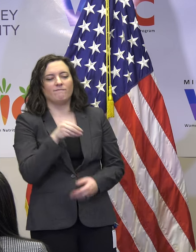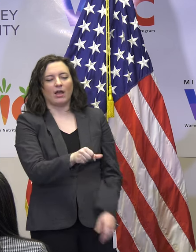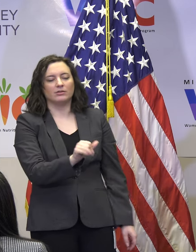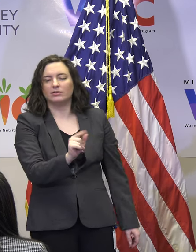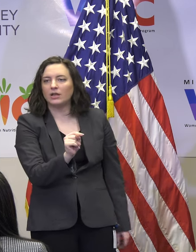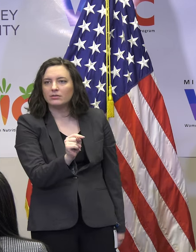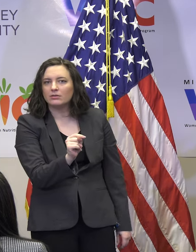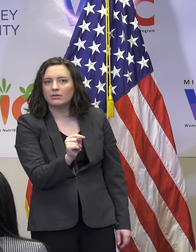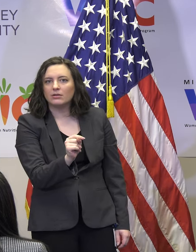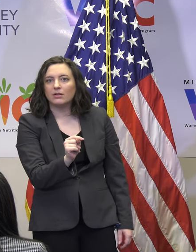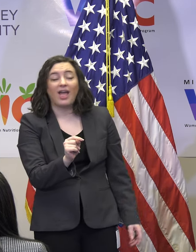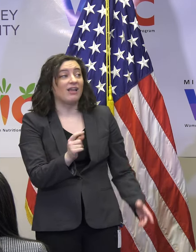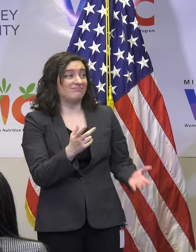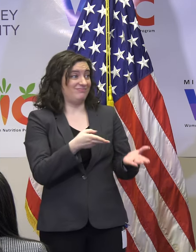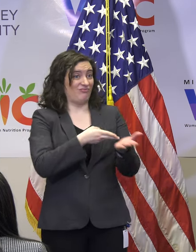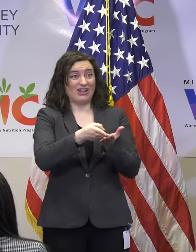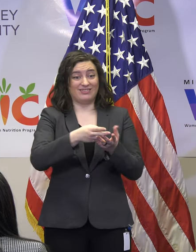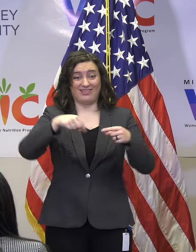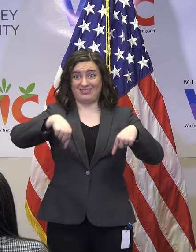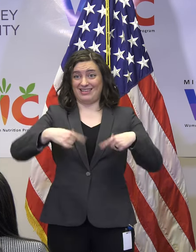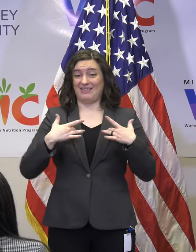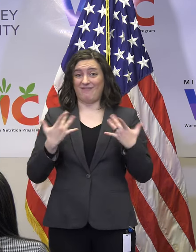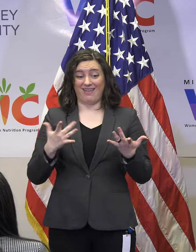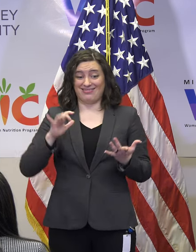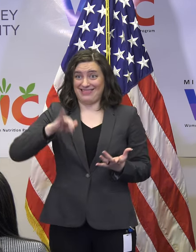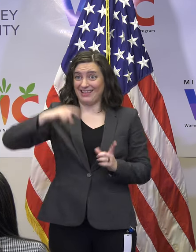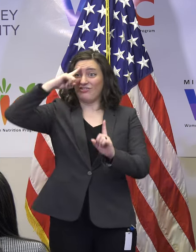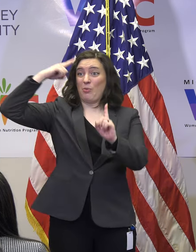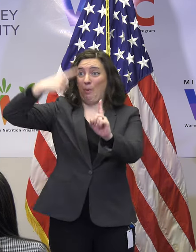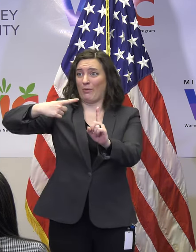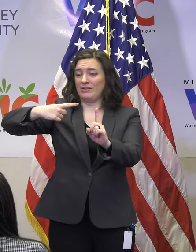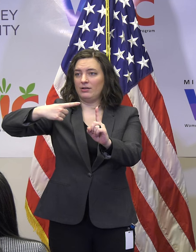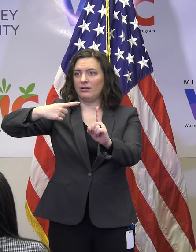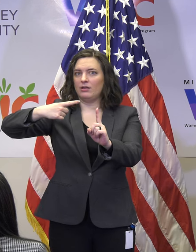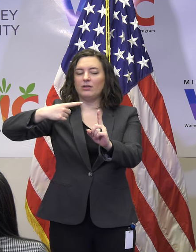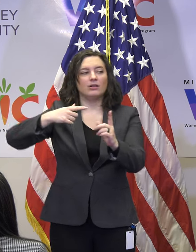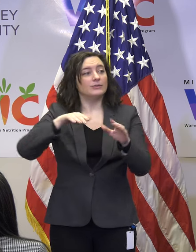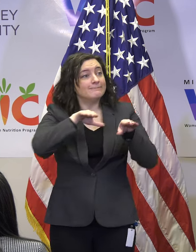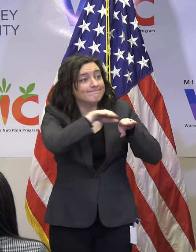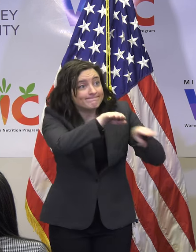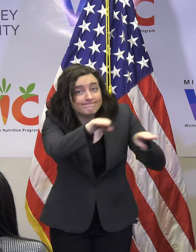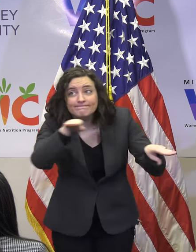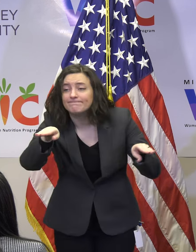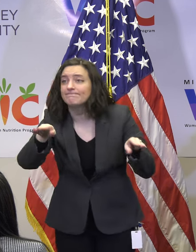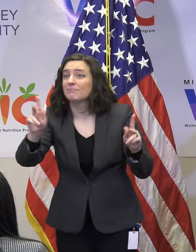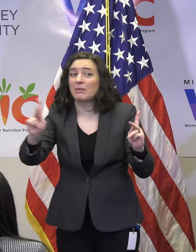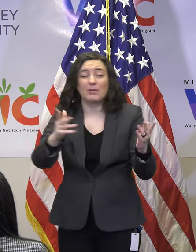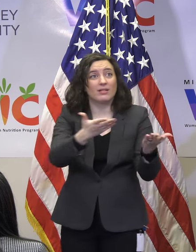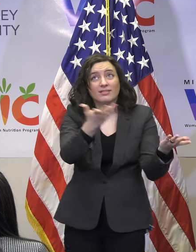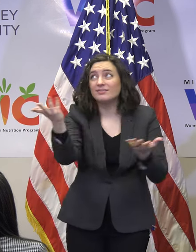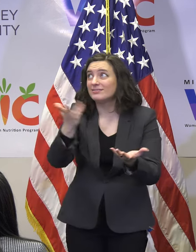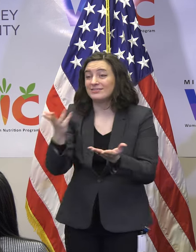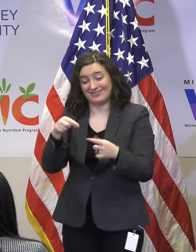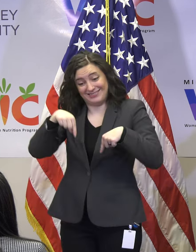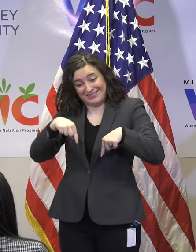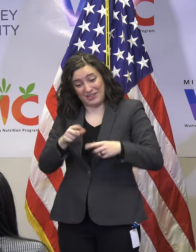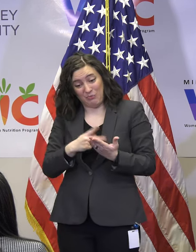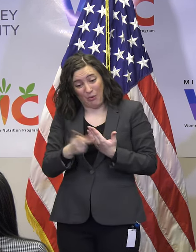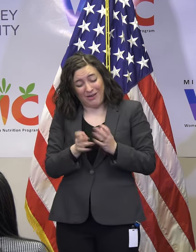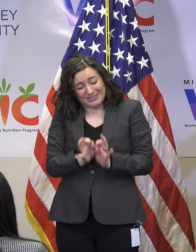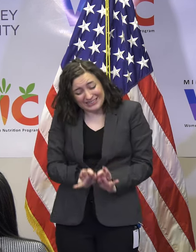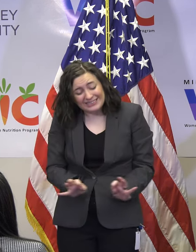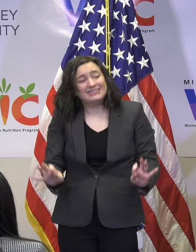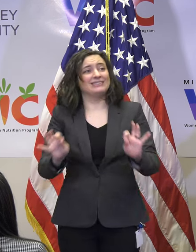of these events, frankly, is to lift up the awareness on the part of ordinary folks about the significance of this program.